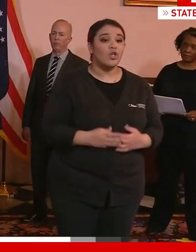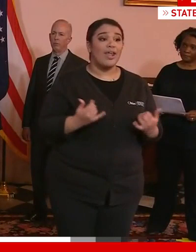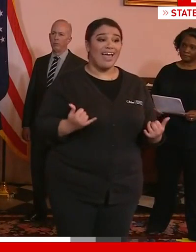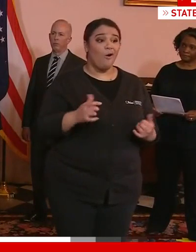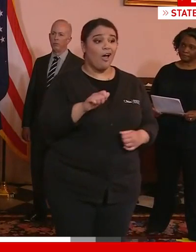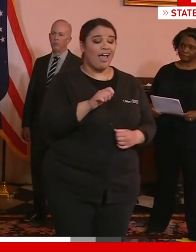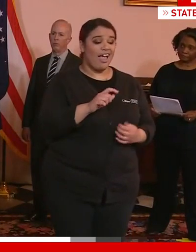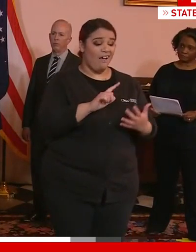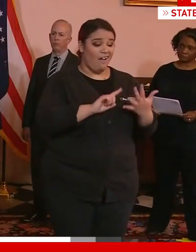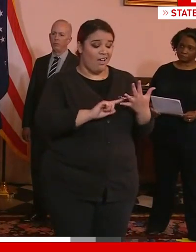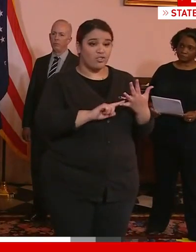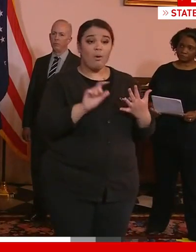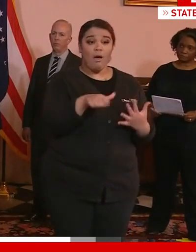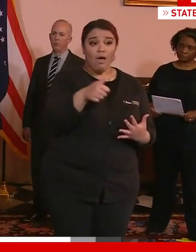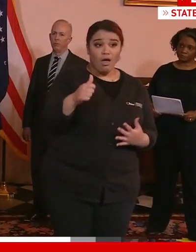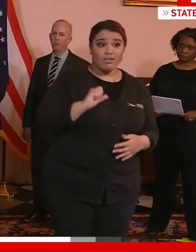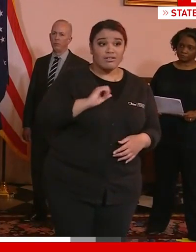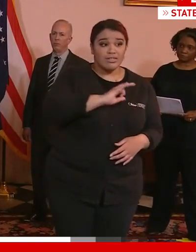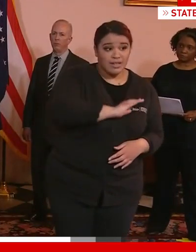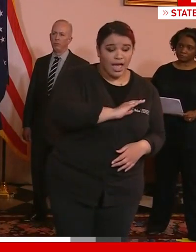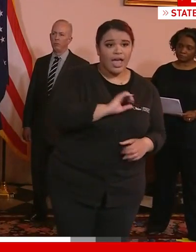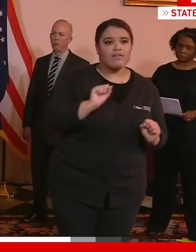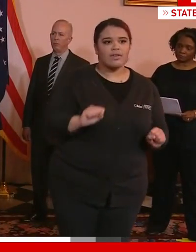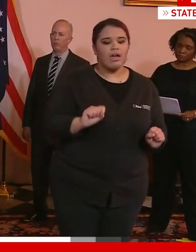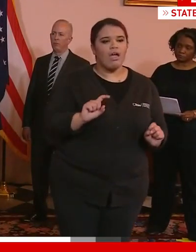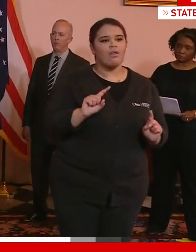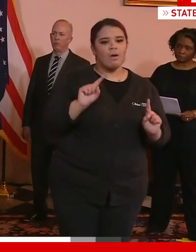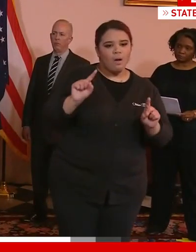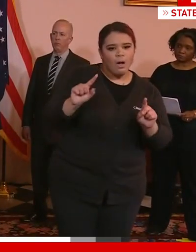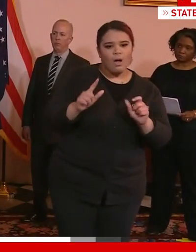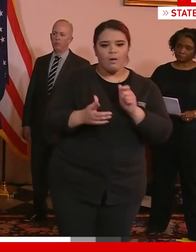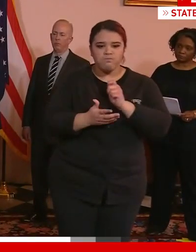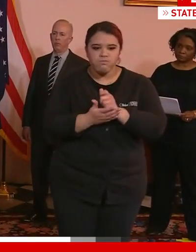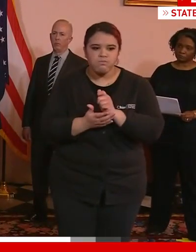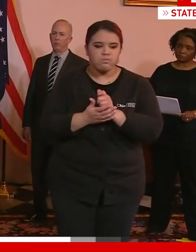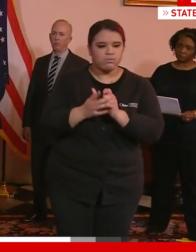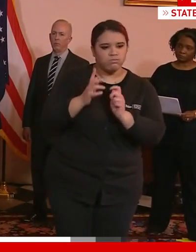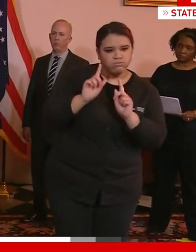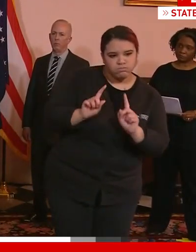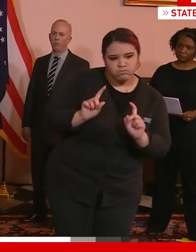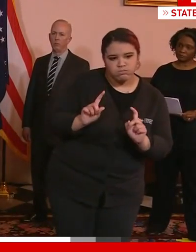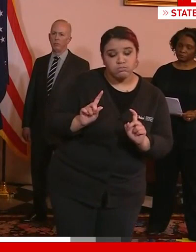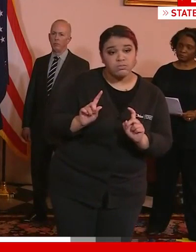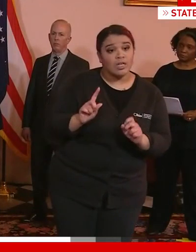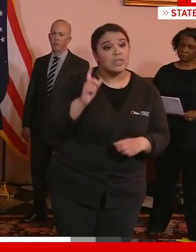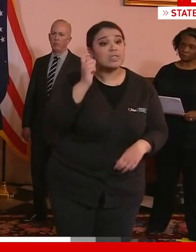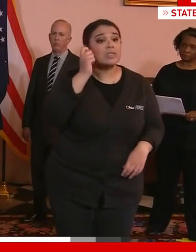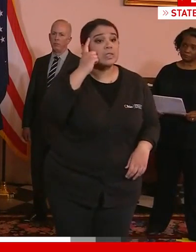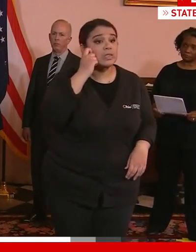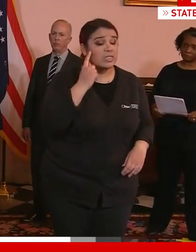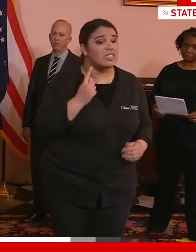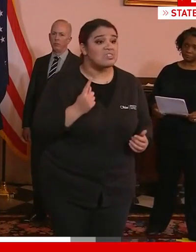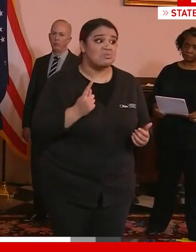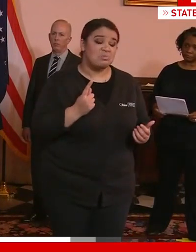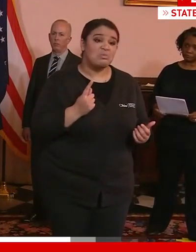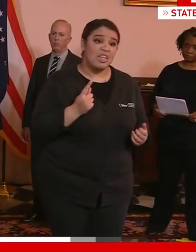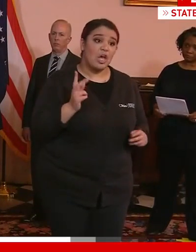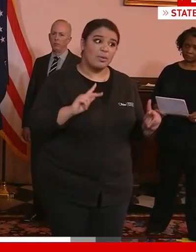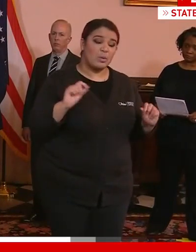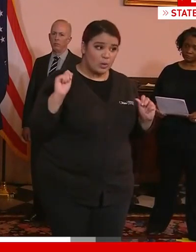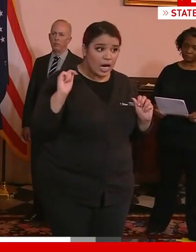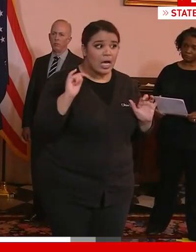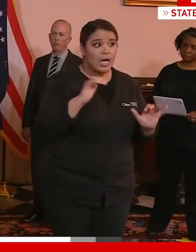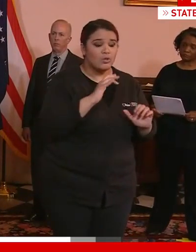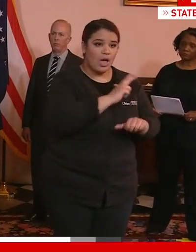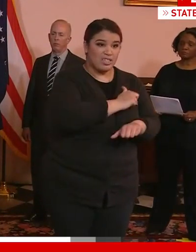swabbing, or really caring for more and more patients that we're getting in our hospitals that are being ruled out for